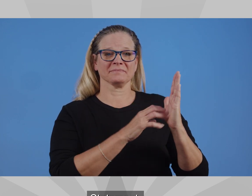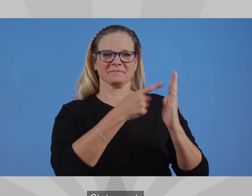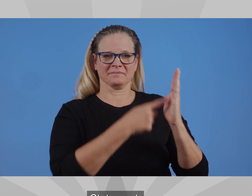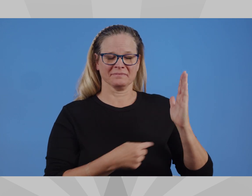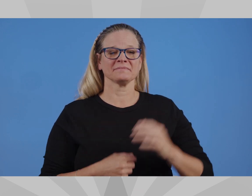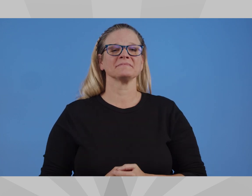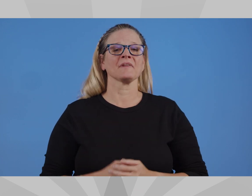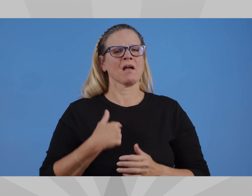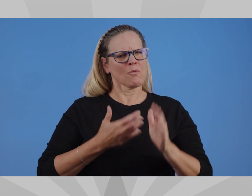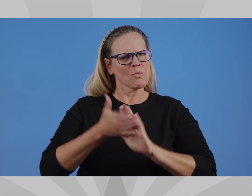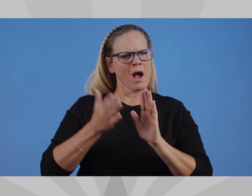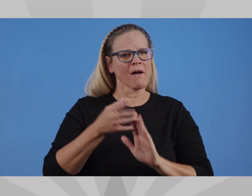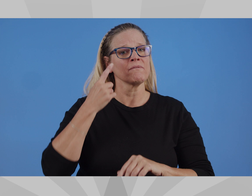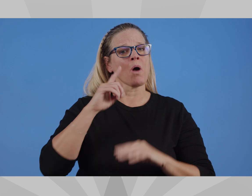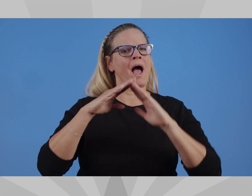Statement.